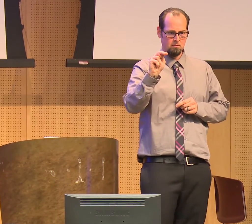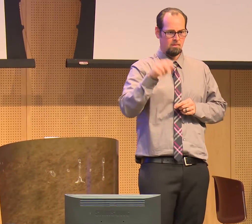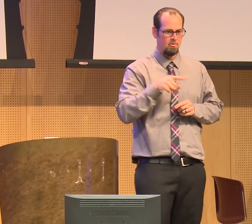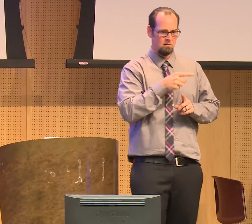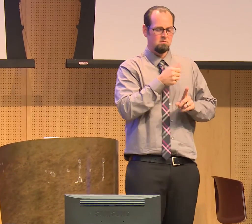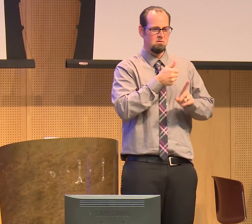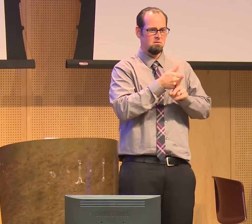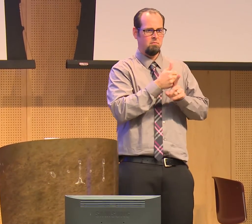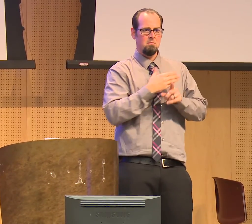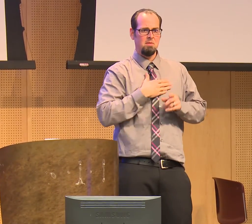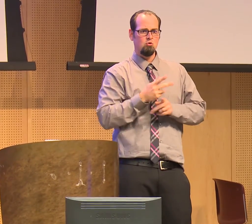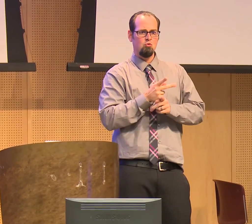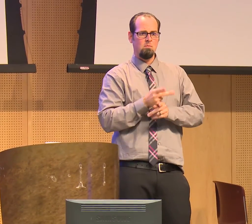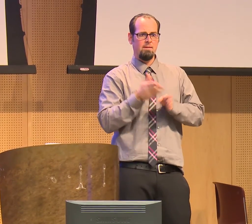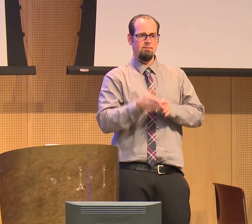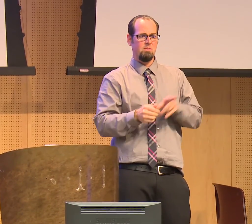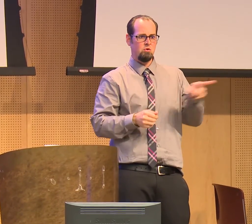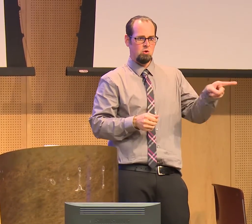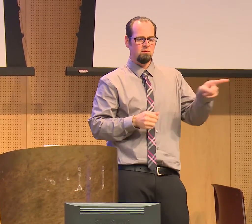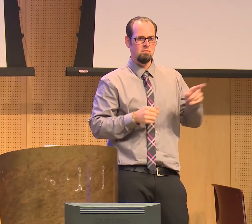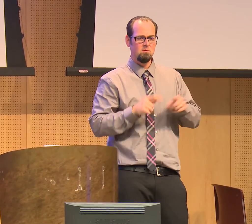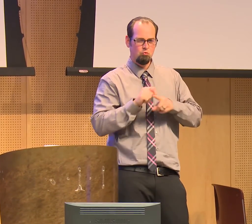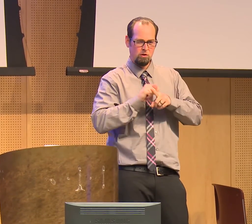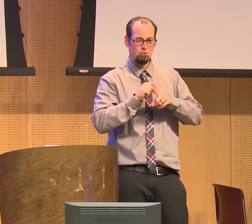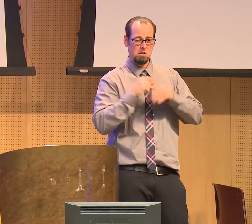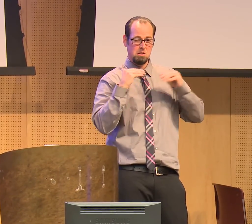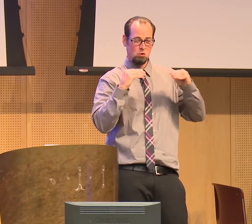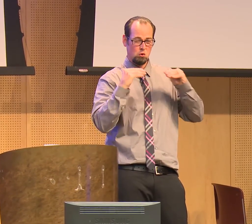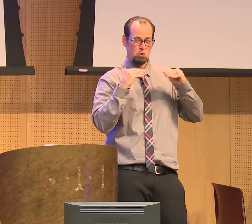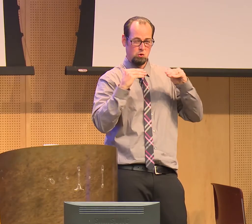Sean Sultan, he was my supervisor, my trainer.